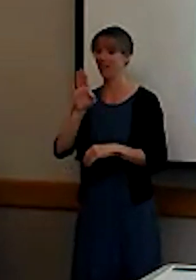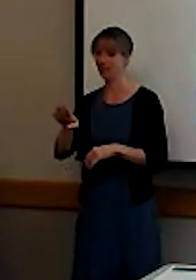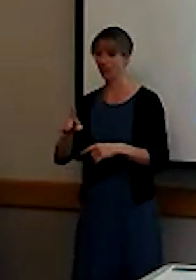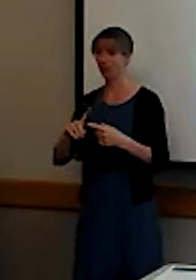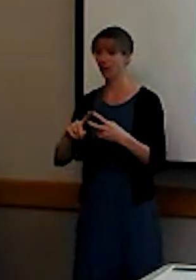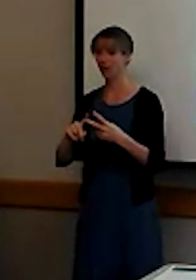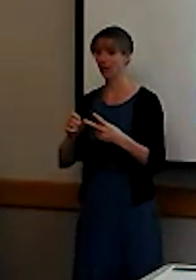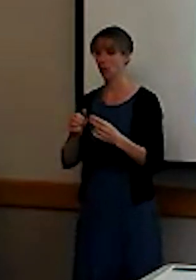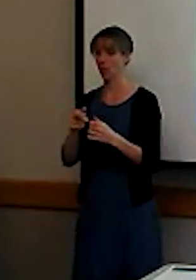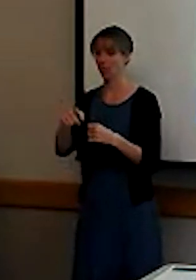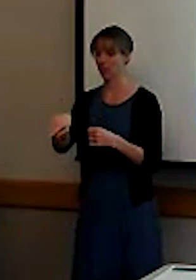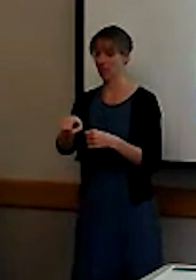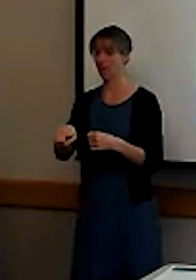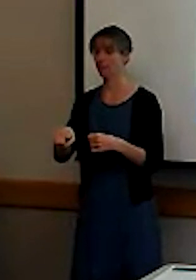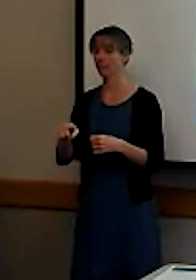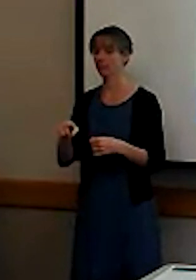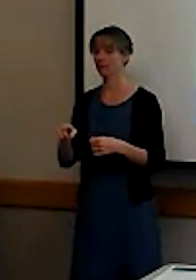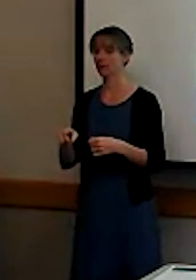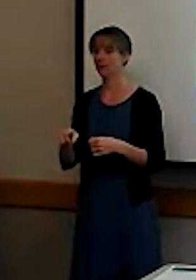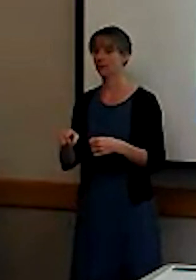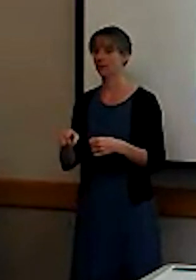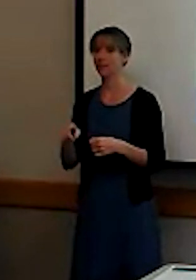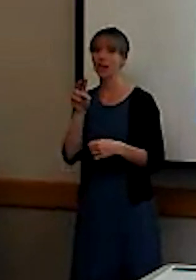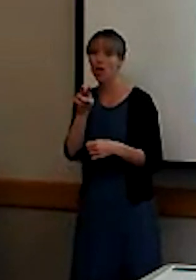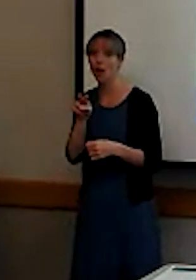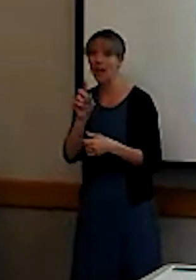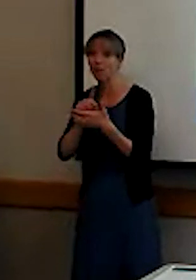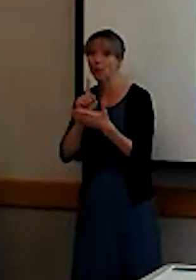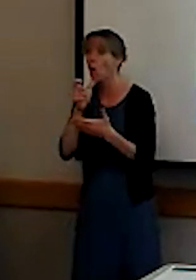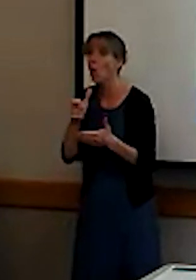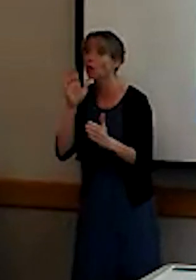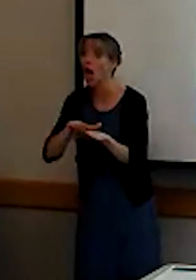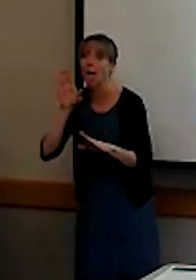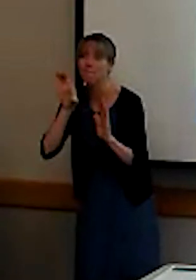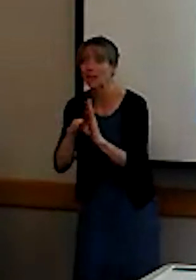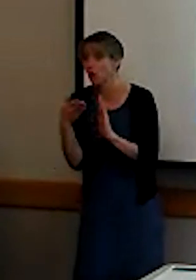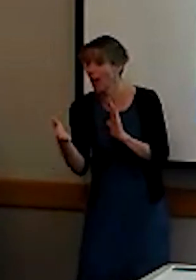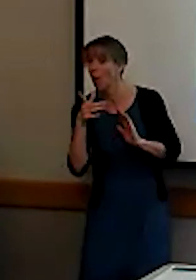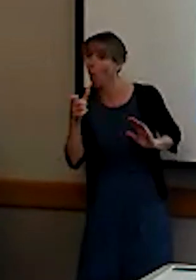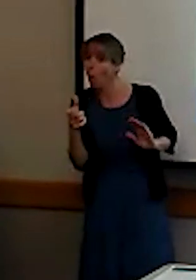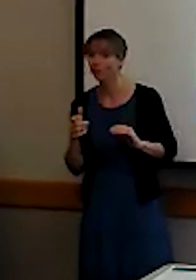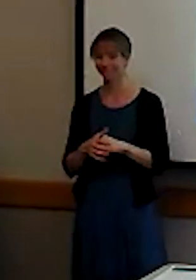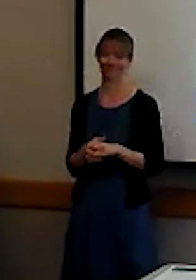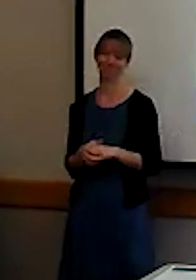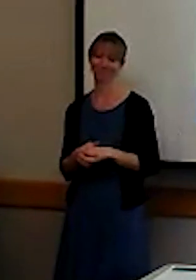Facebook and with them, they look every week to who made it on there.